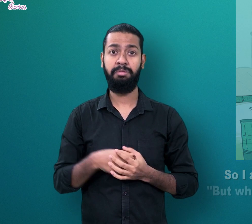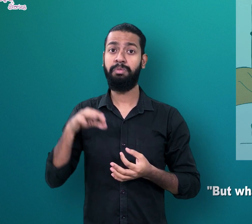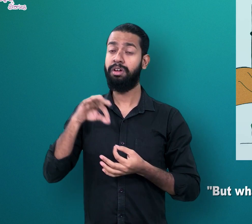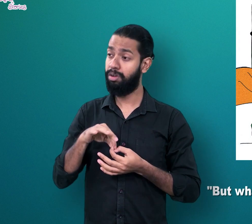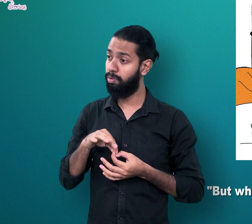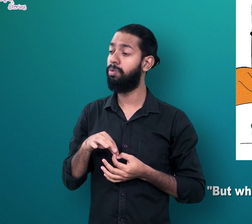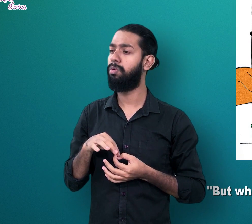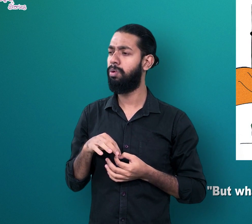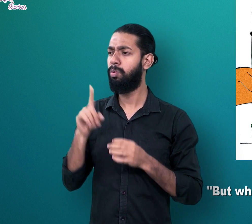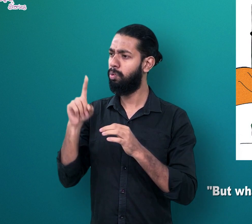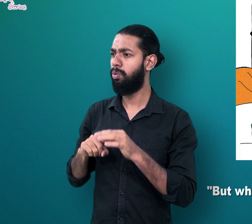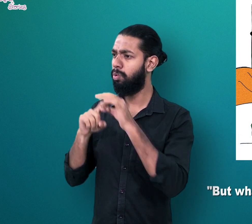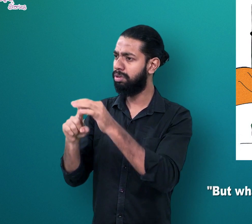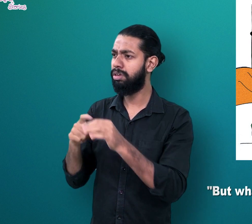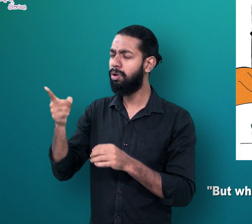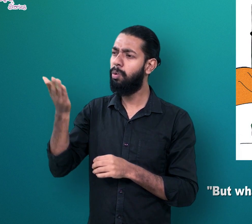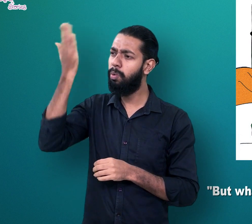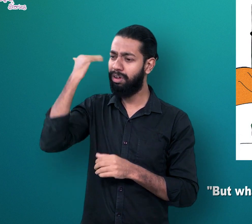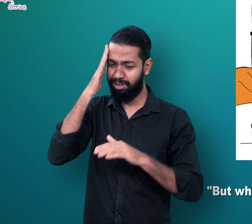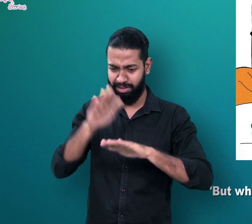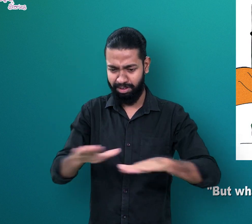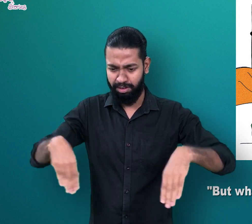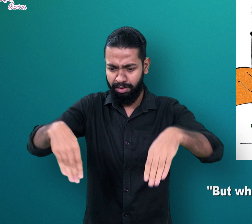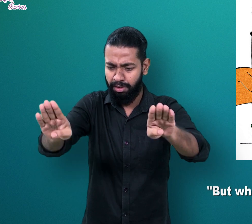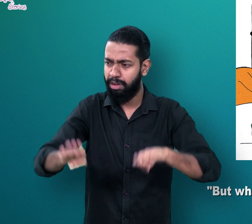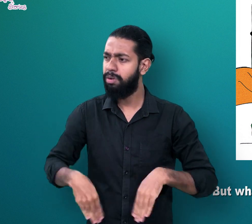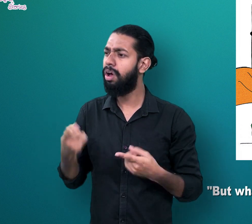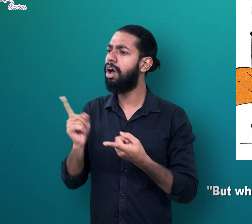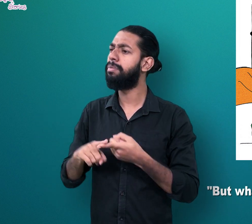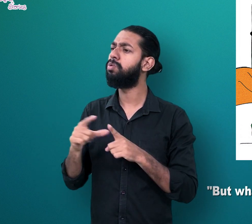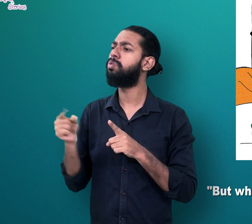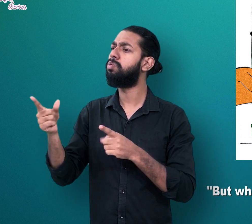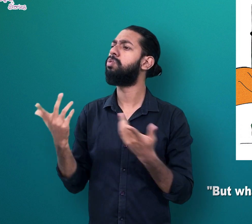The Buddha asked again, "But what happened to your old bedsheet?"